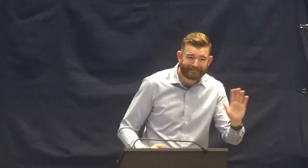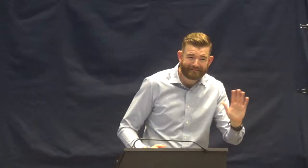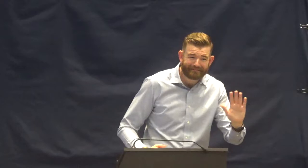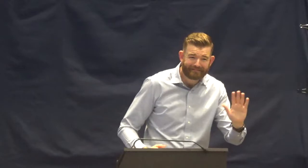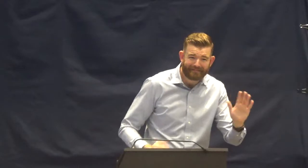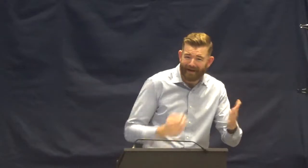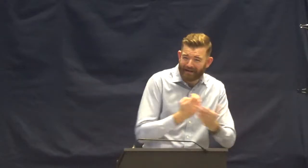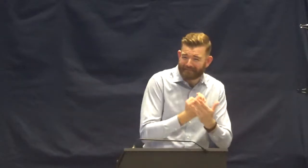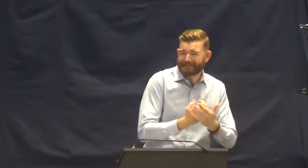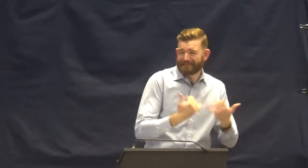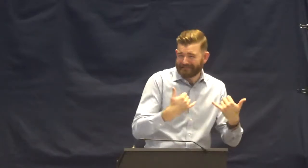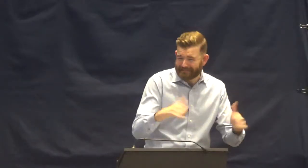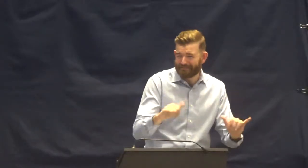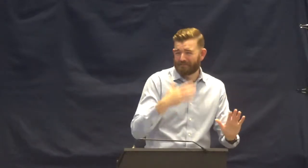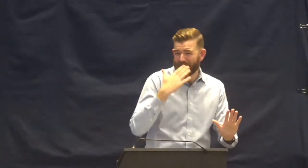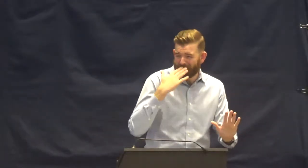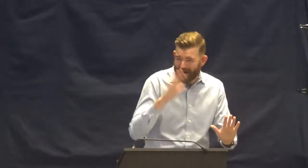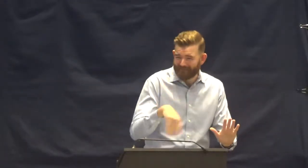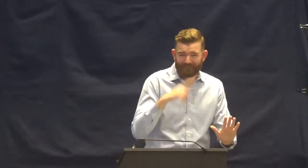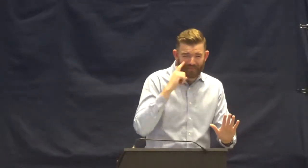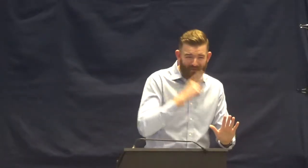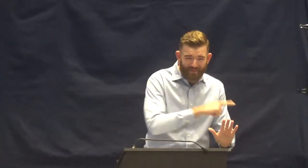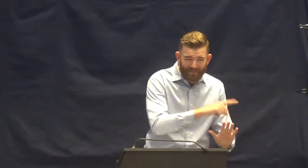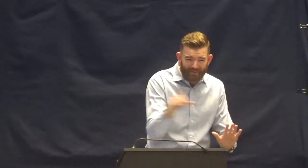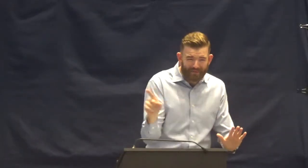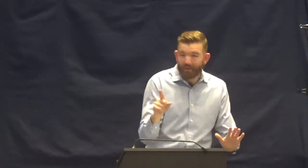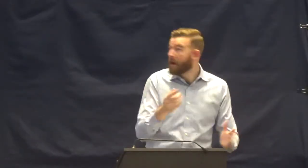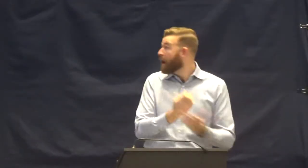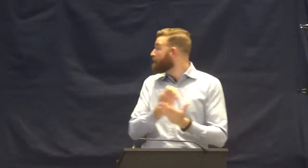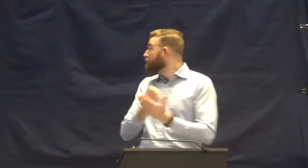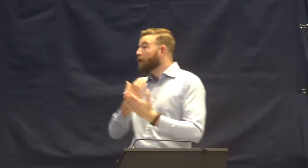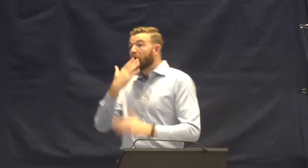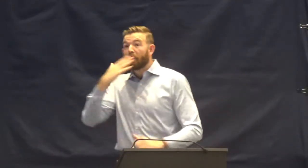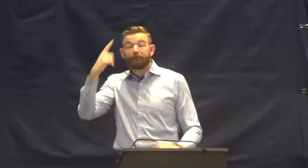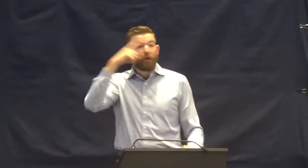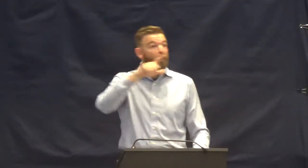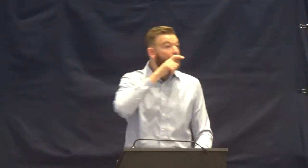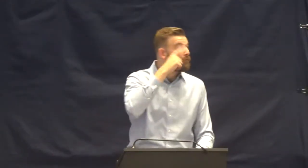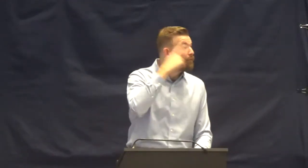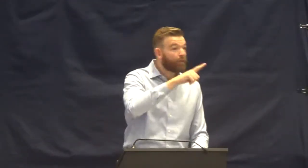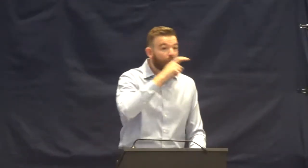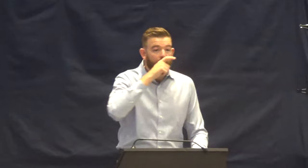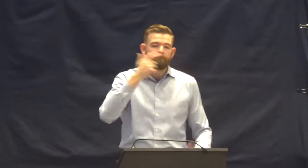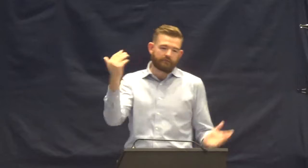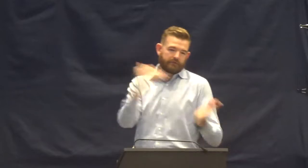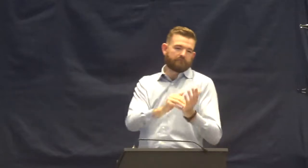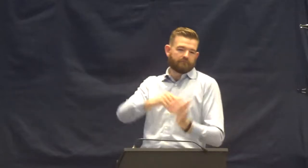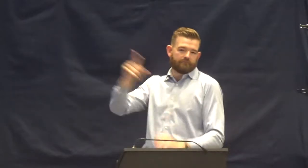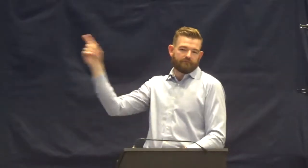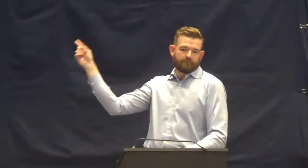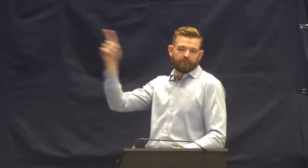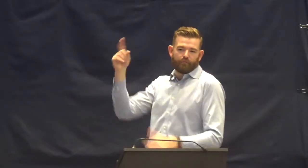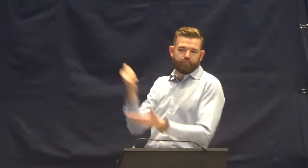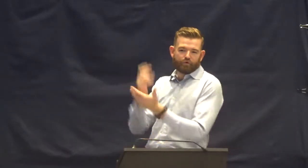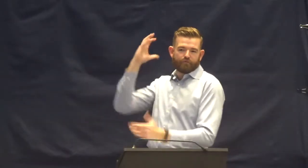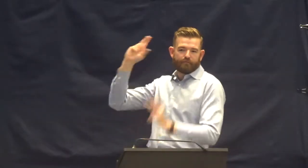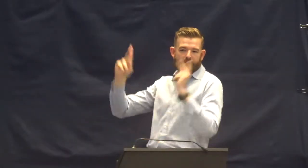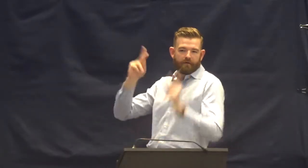it's not good for the poor people anyway. And when the economy is good,